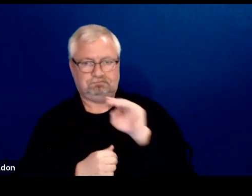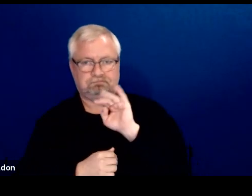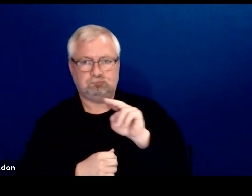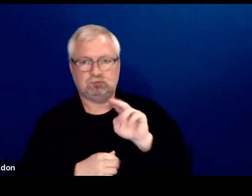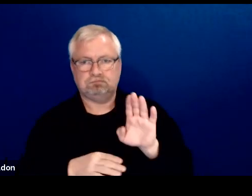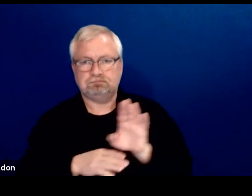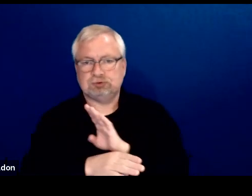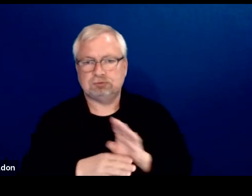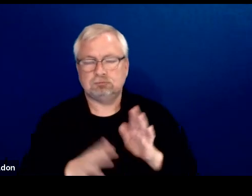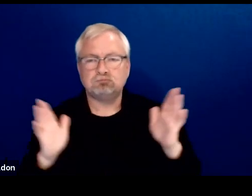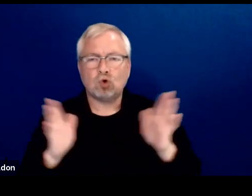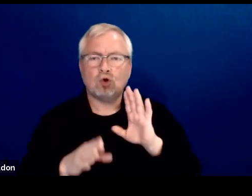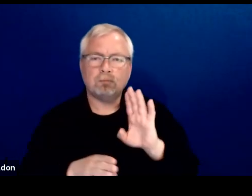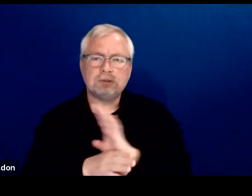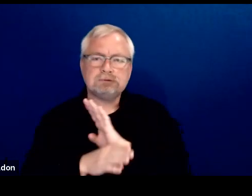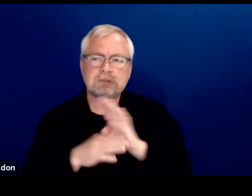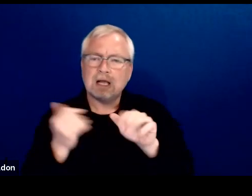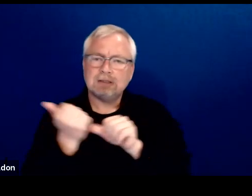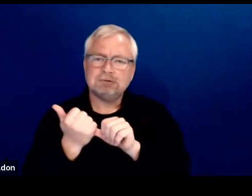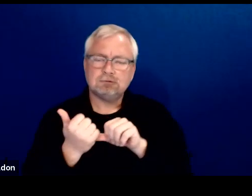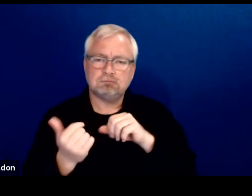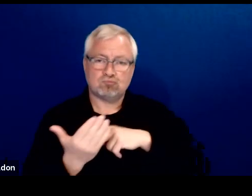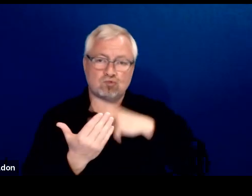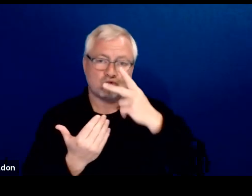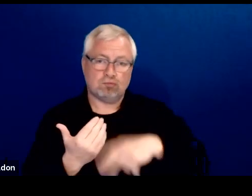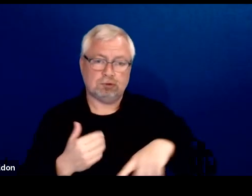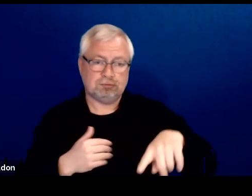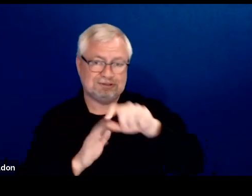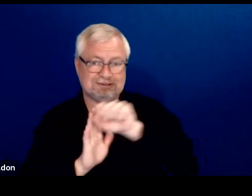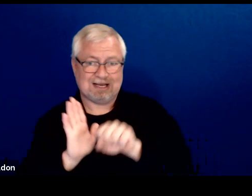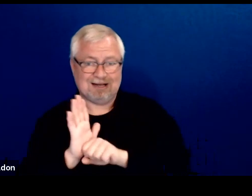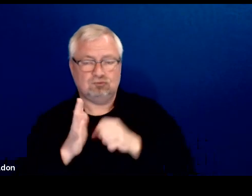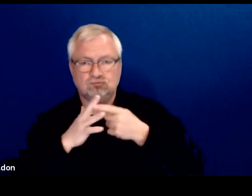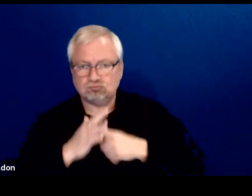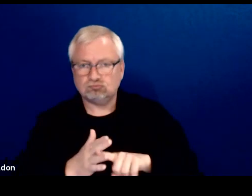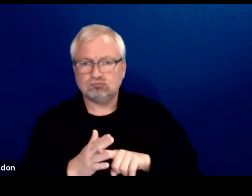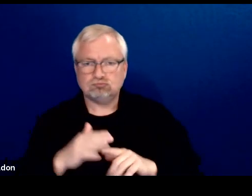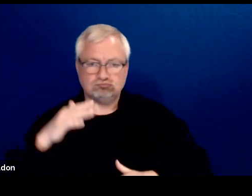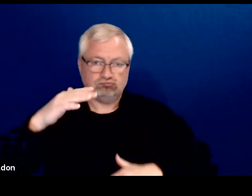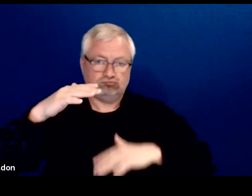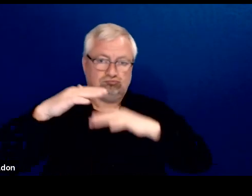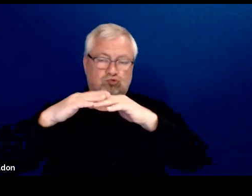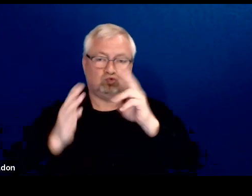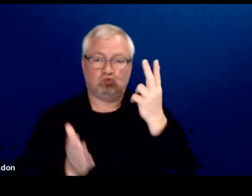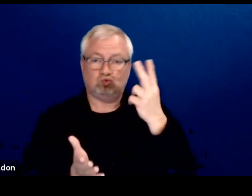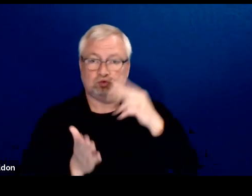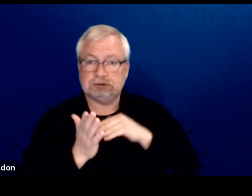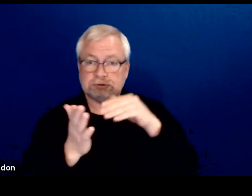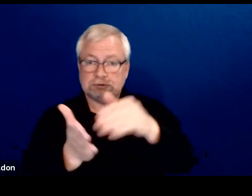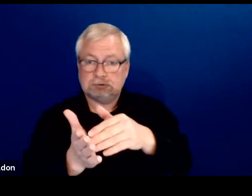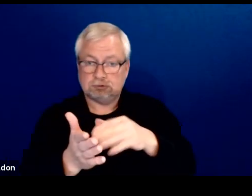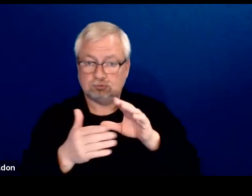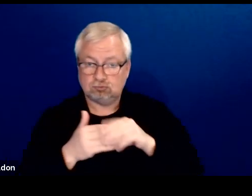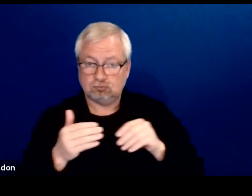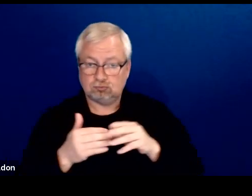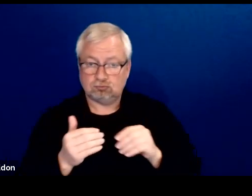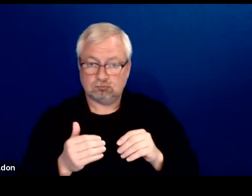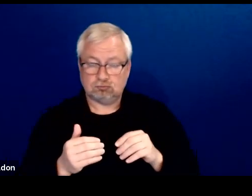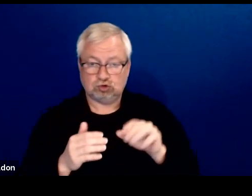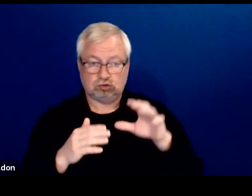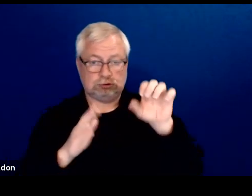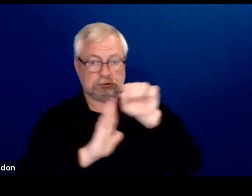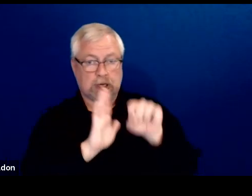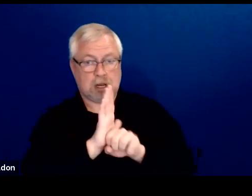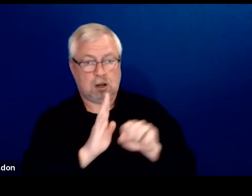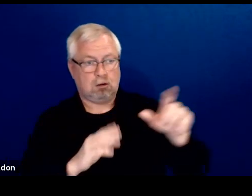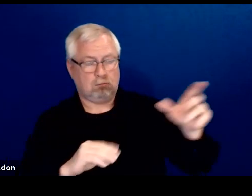to churn out lots more money. We're up to $2 million of state dollars that have ended up in the market as well. That money comes even faster. We've done about 60 total loans, and those